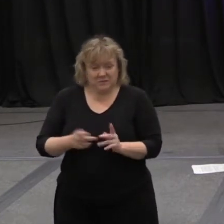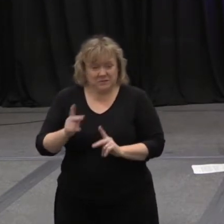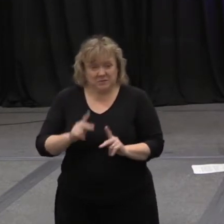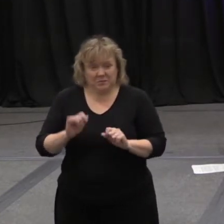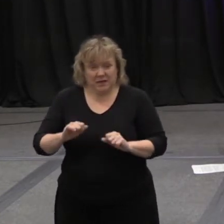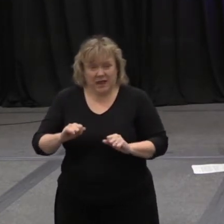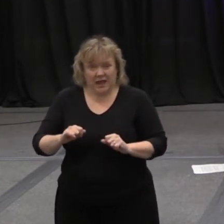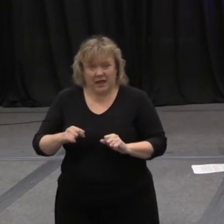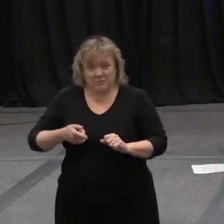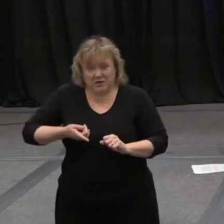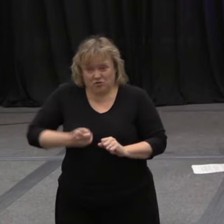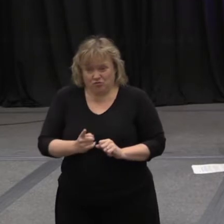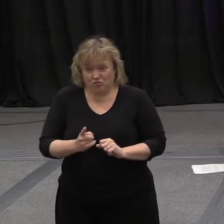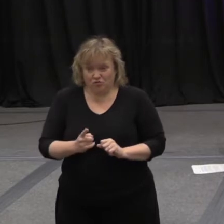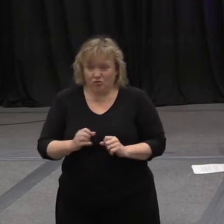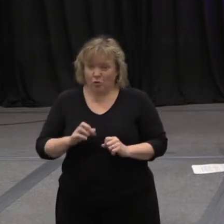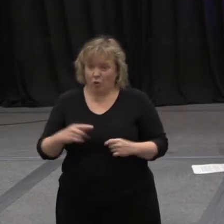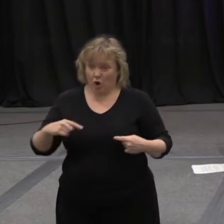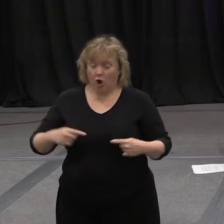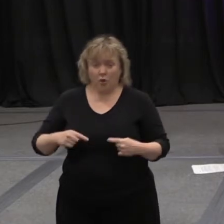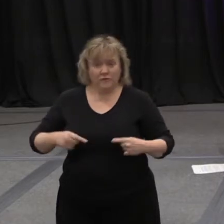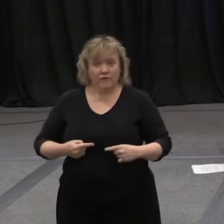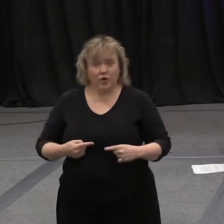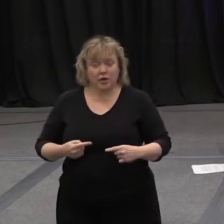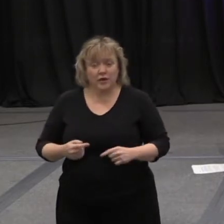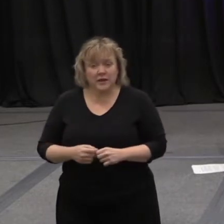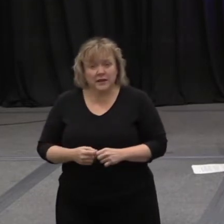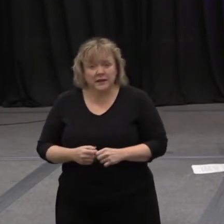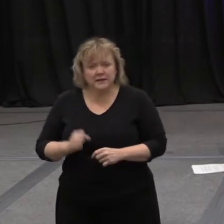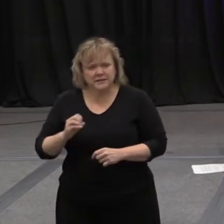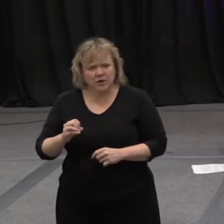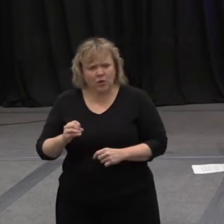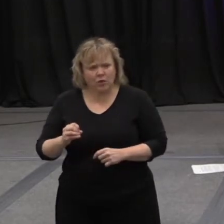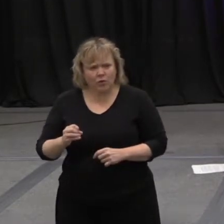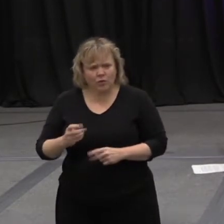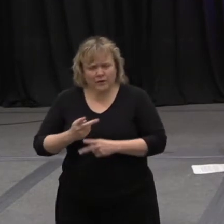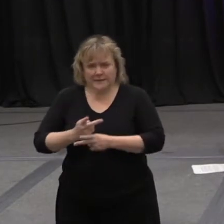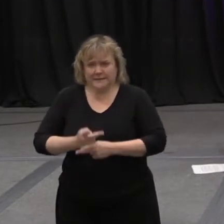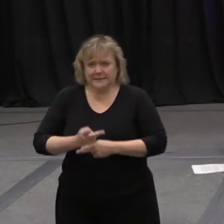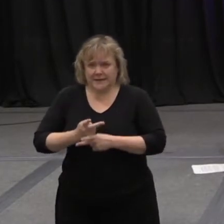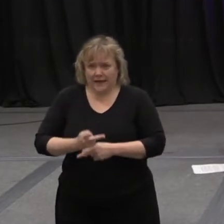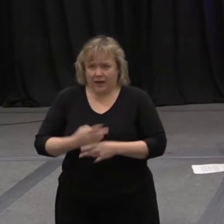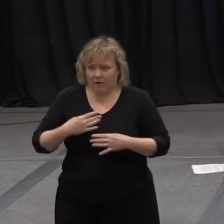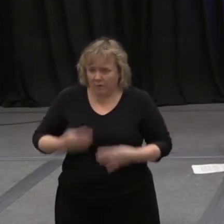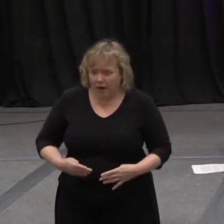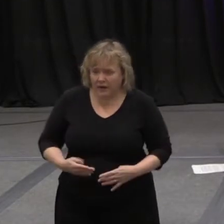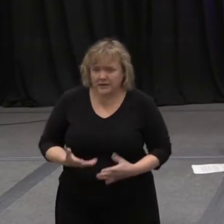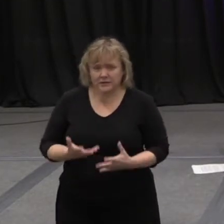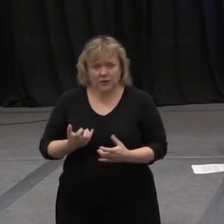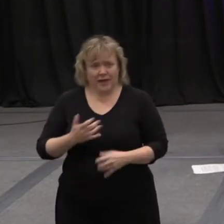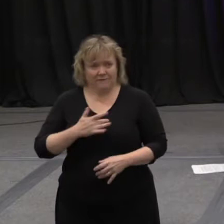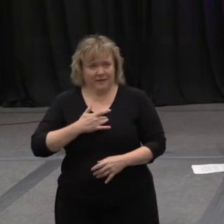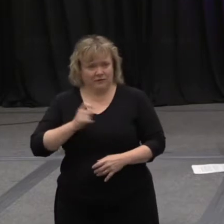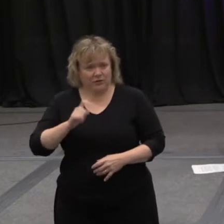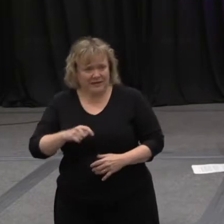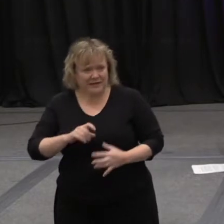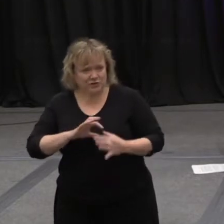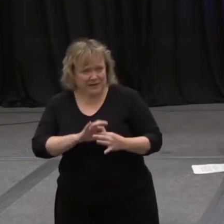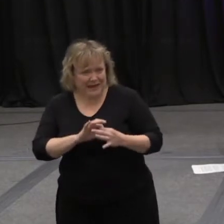and overtly harmful. So we carry around these bodies with their urges and their need to connect. May I touch your knee? I